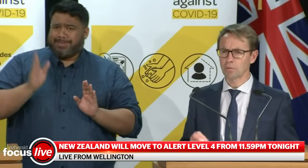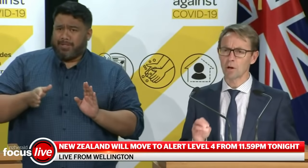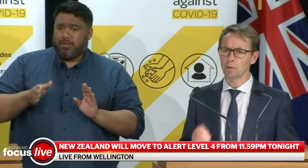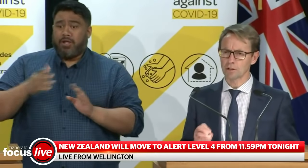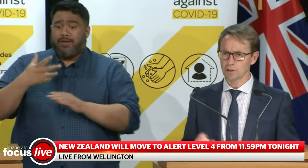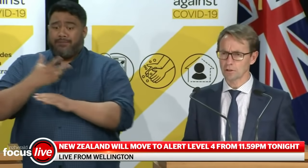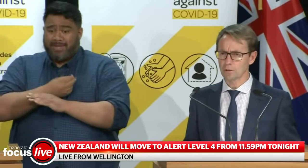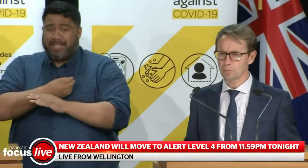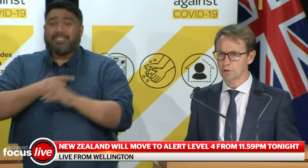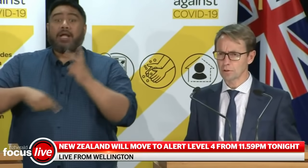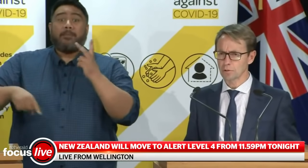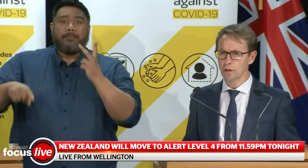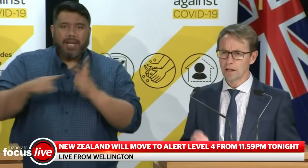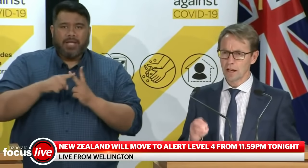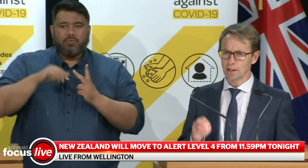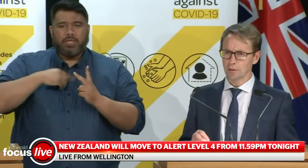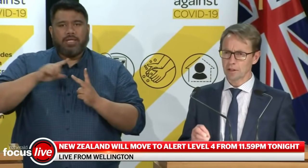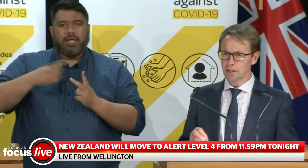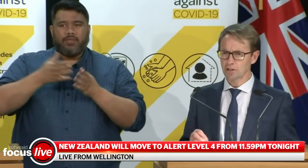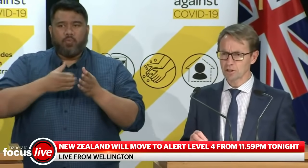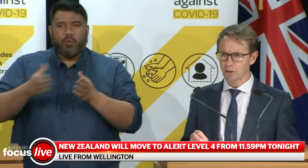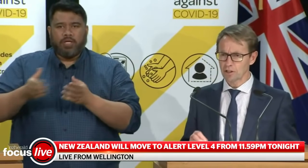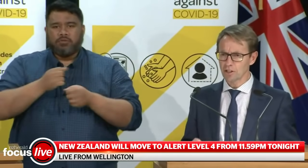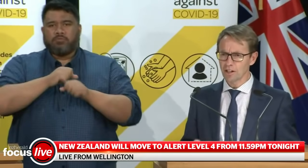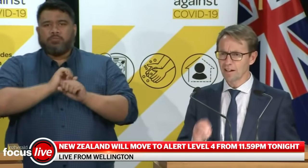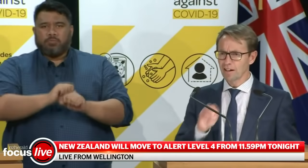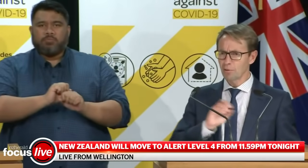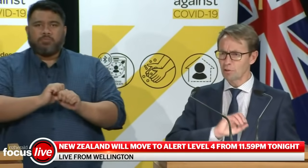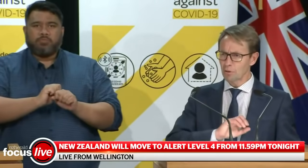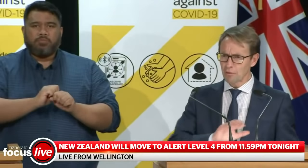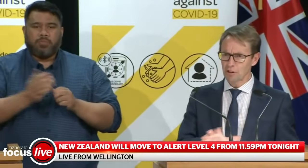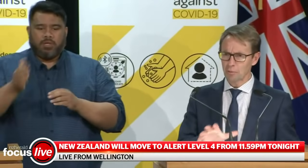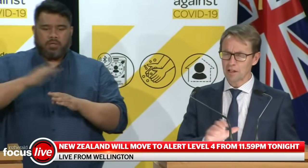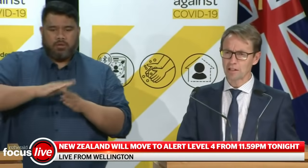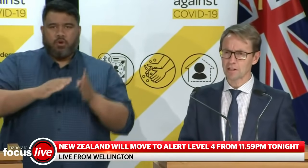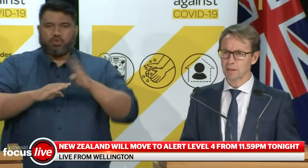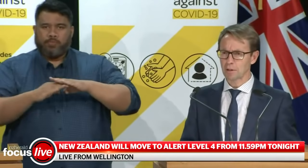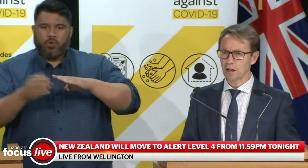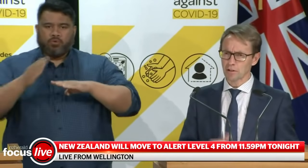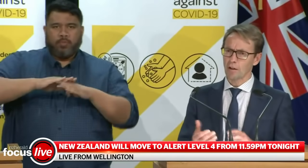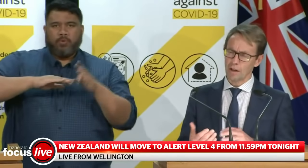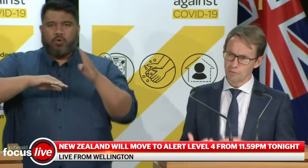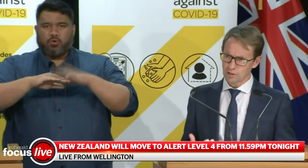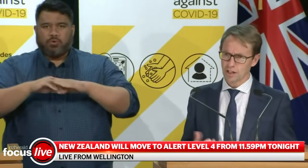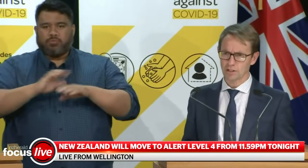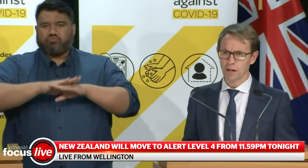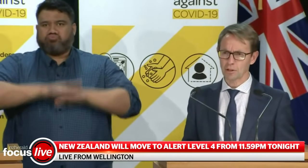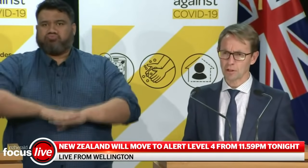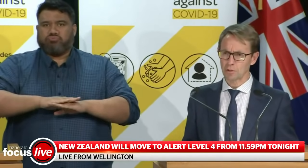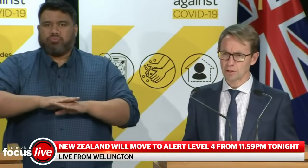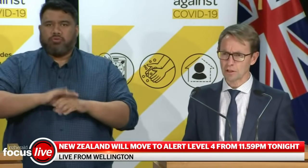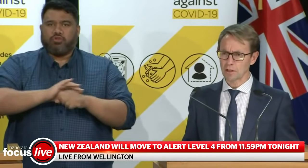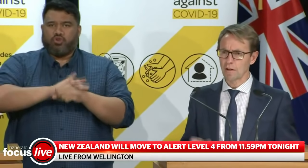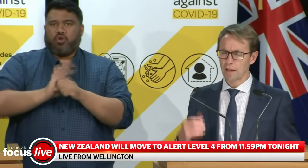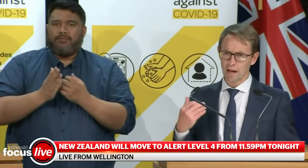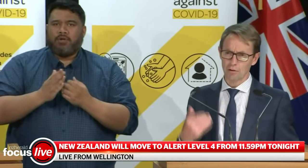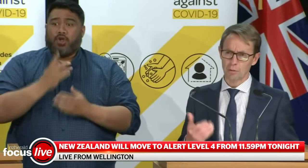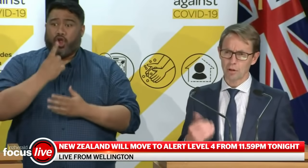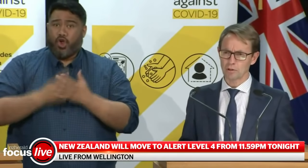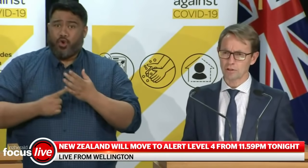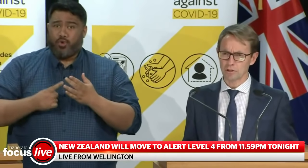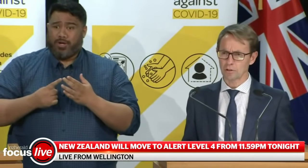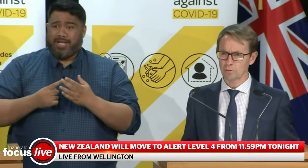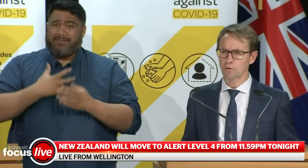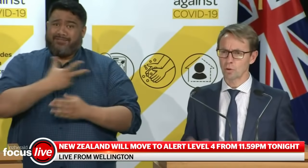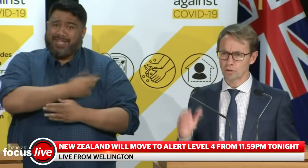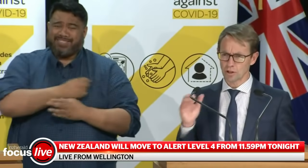place. And while we continue to pursue an elimination strategy, where we do everything we can to keep it out, if it does come in the community, our